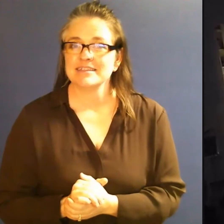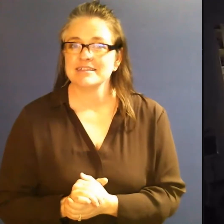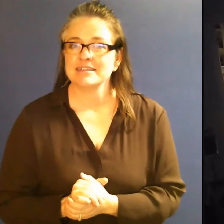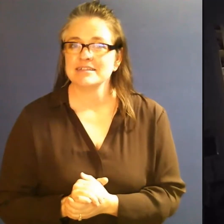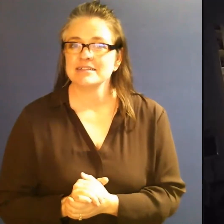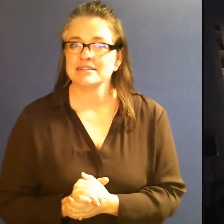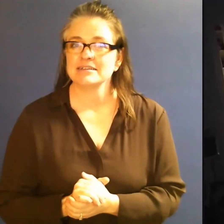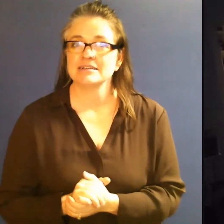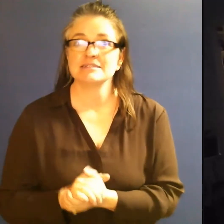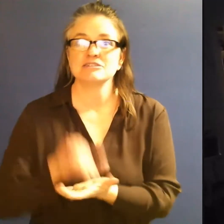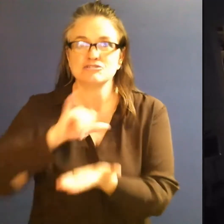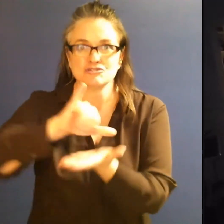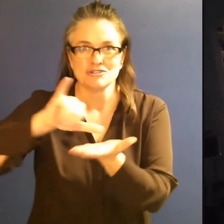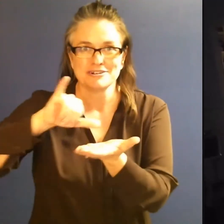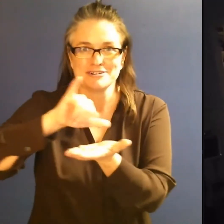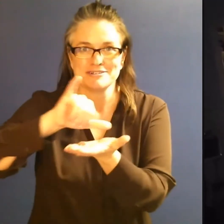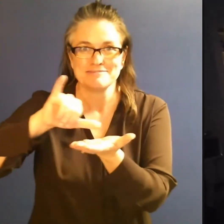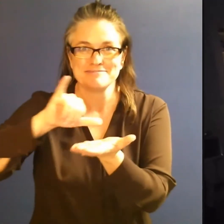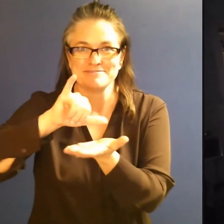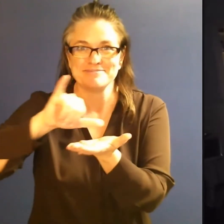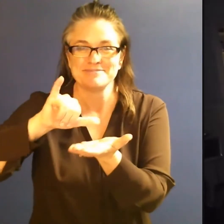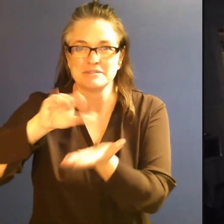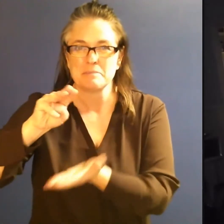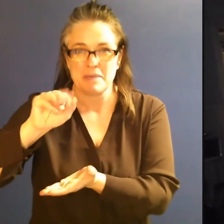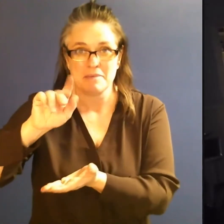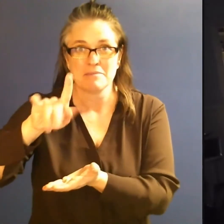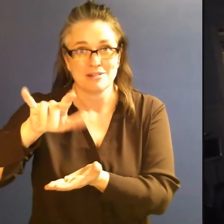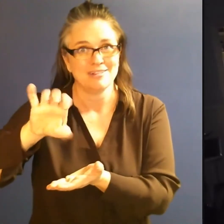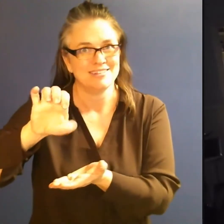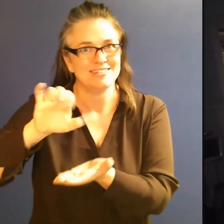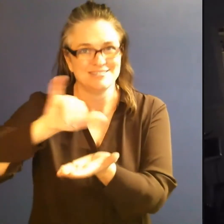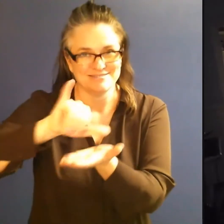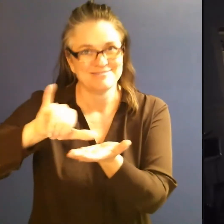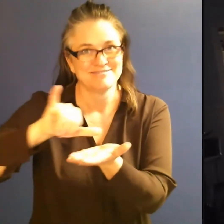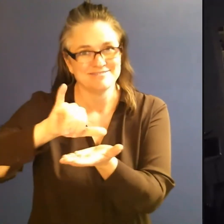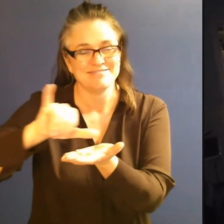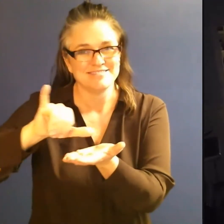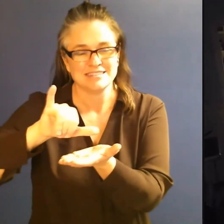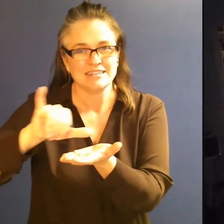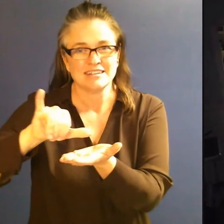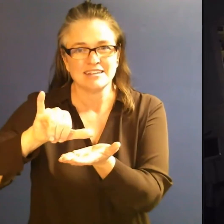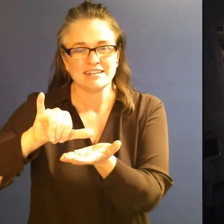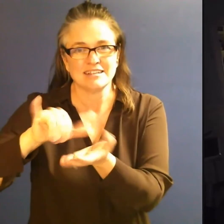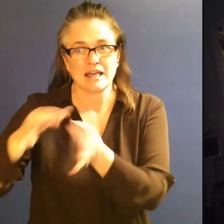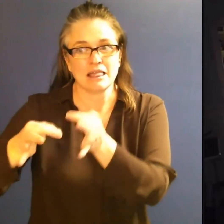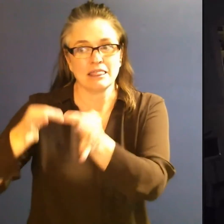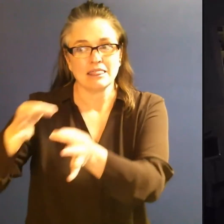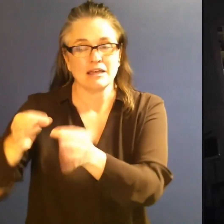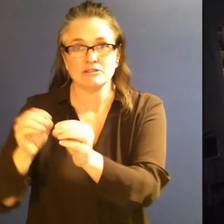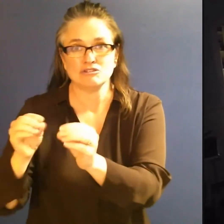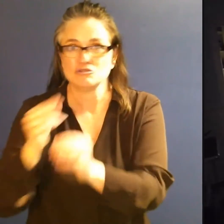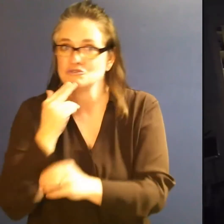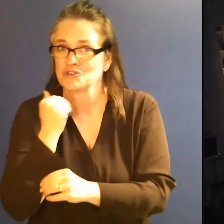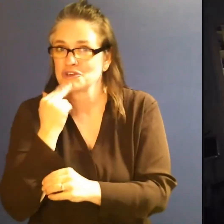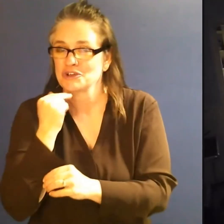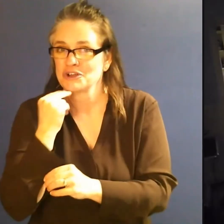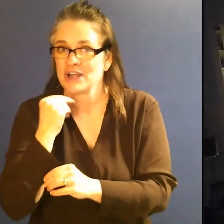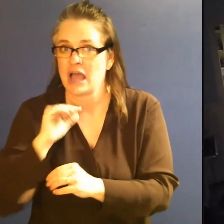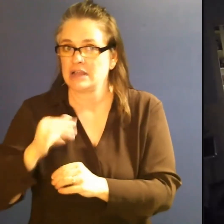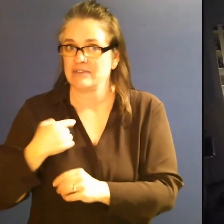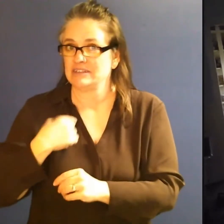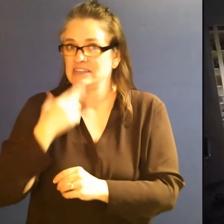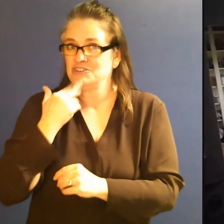your maple syrup. We're using maple syrup in place of sugar. You notice I never said